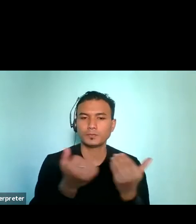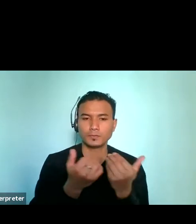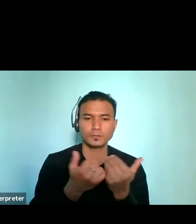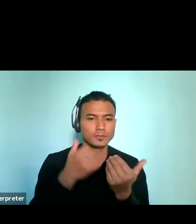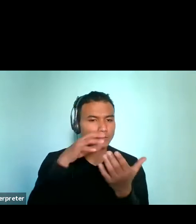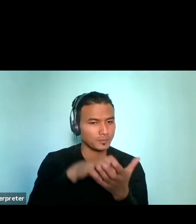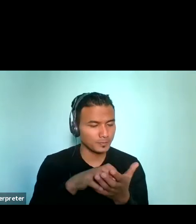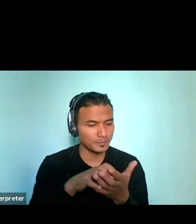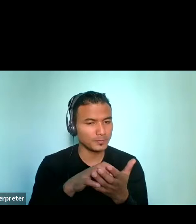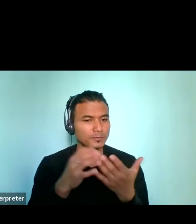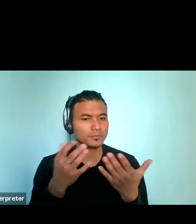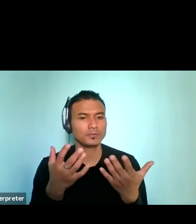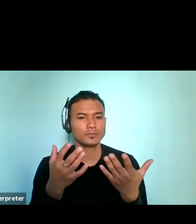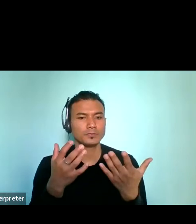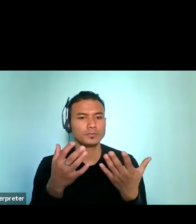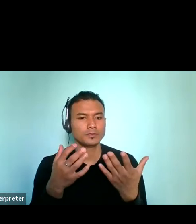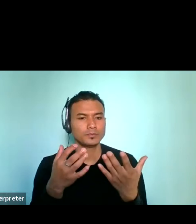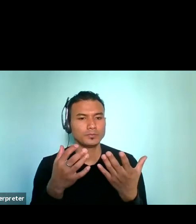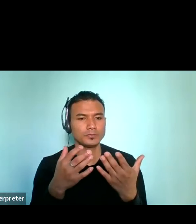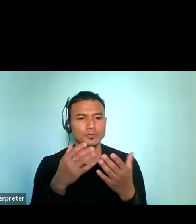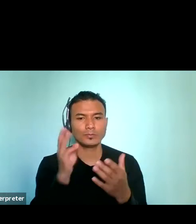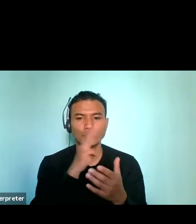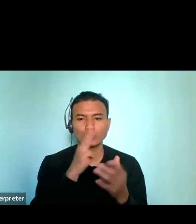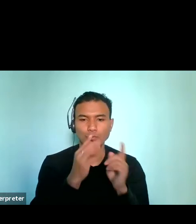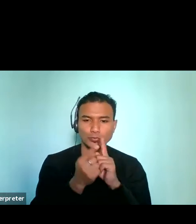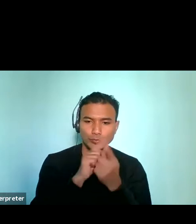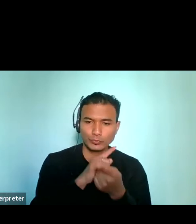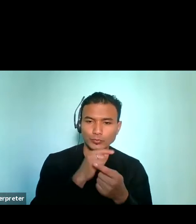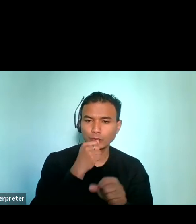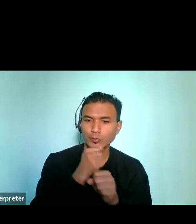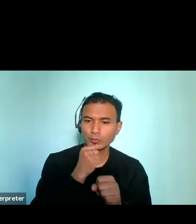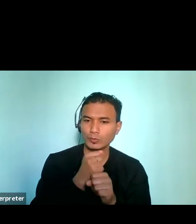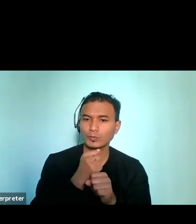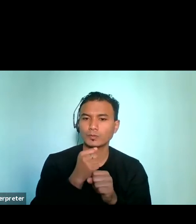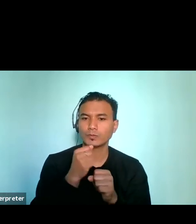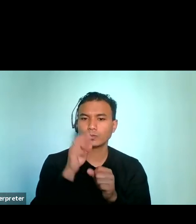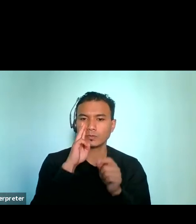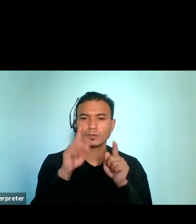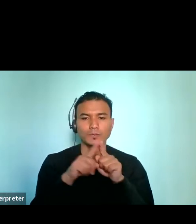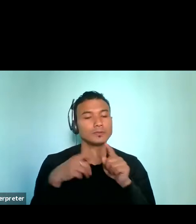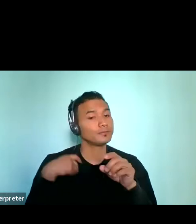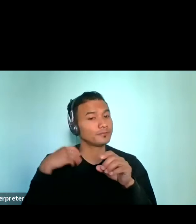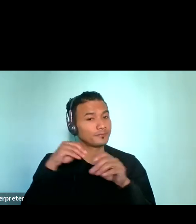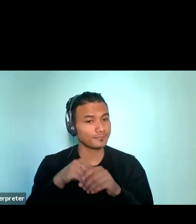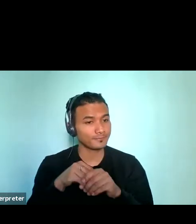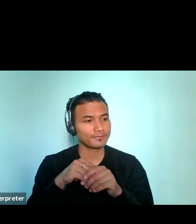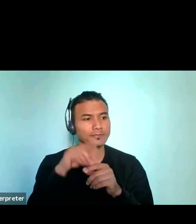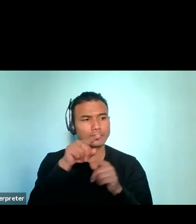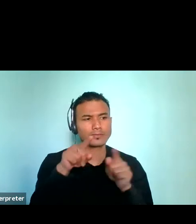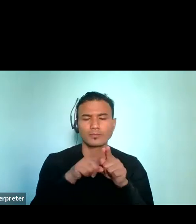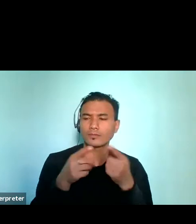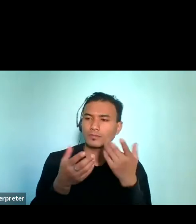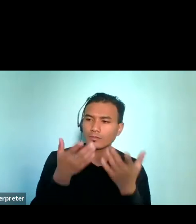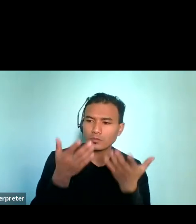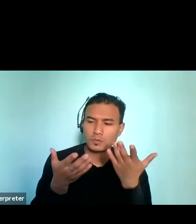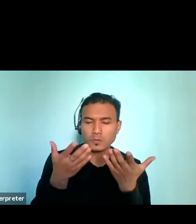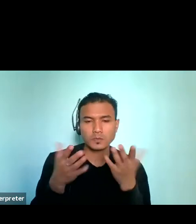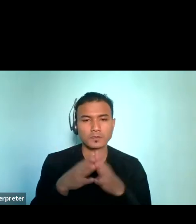making for the climate change actions. And they will also promote